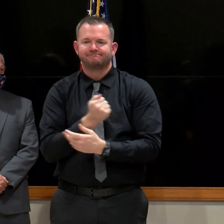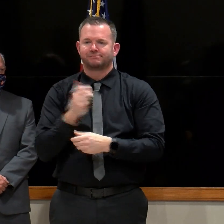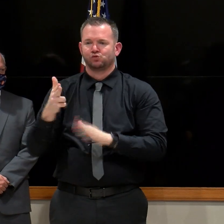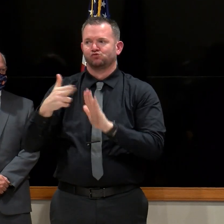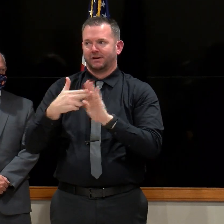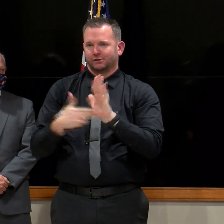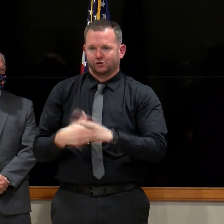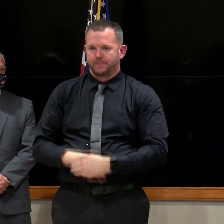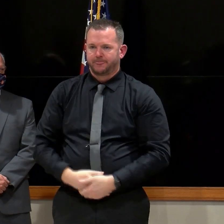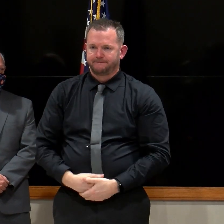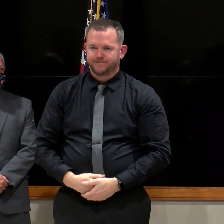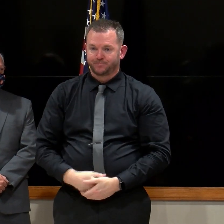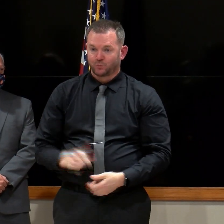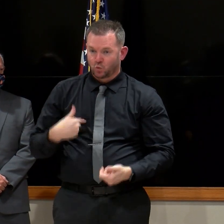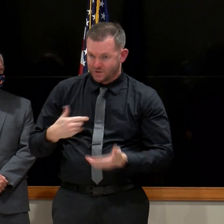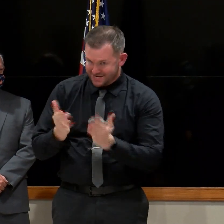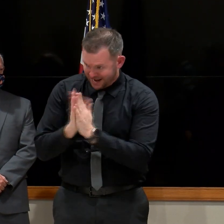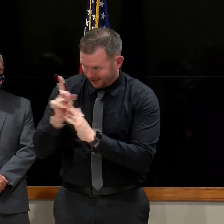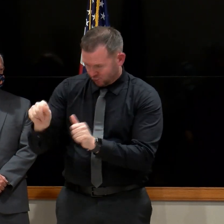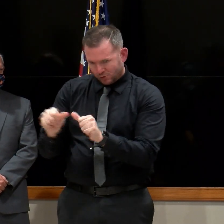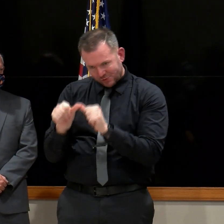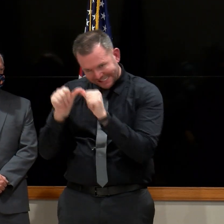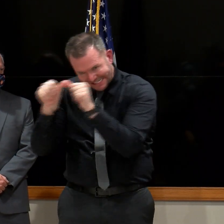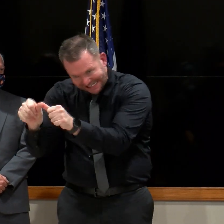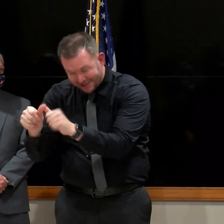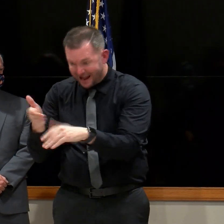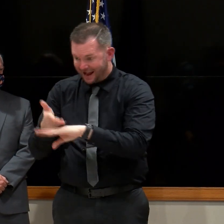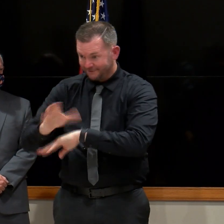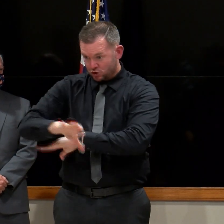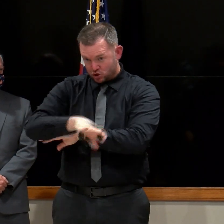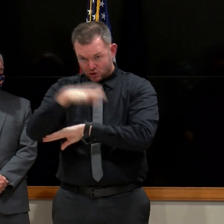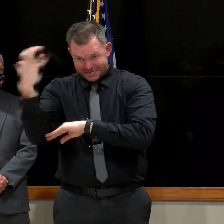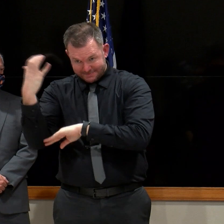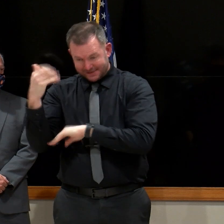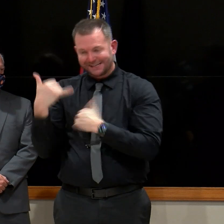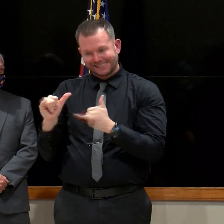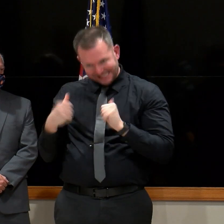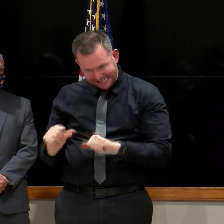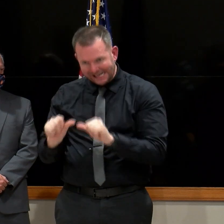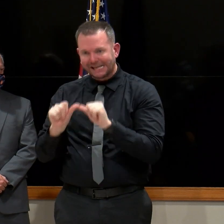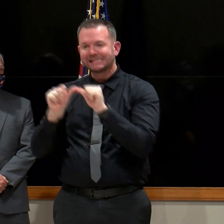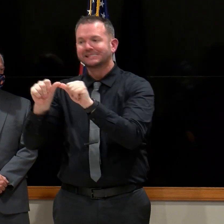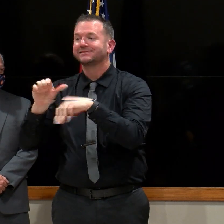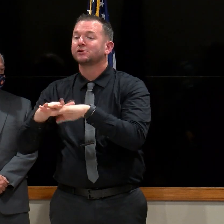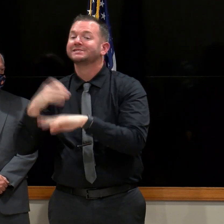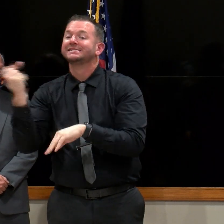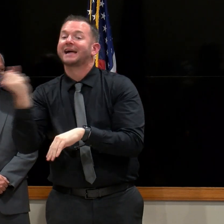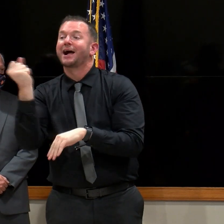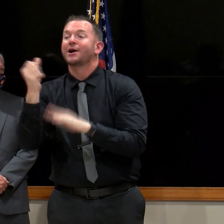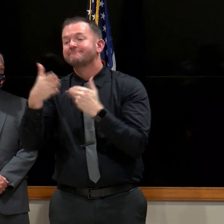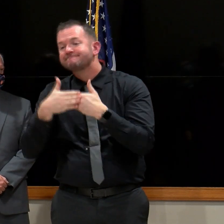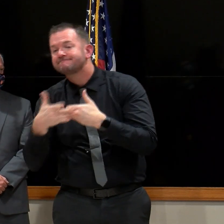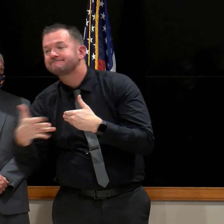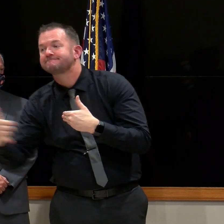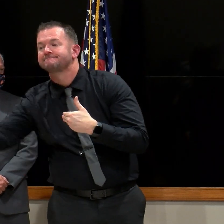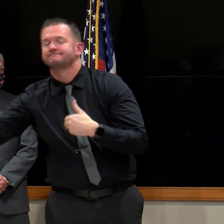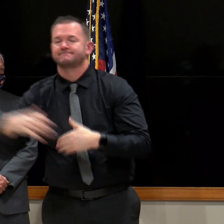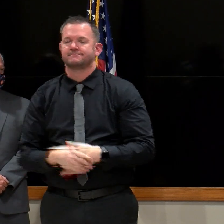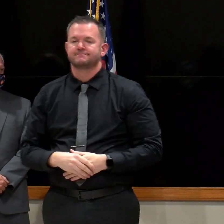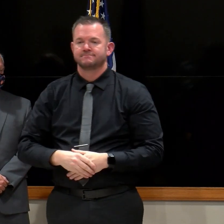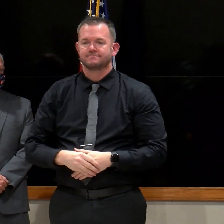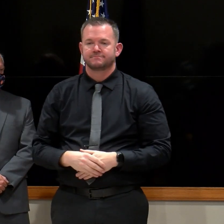doing it on Saturday. The other point that I think is very important is that we have seen the